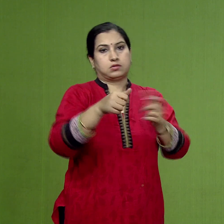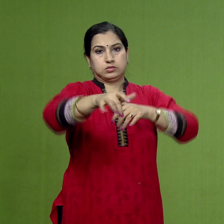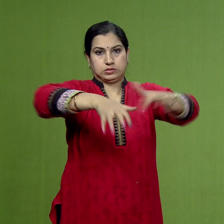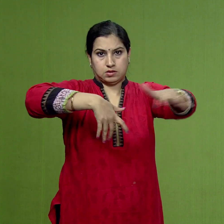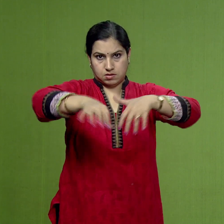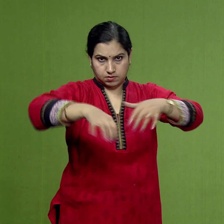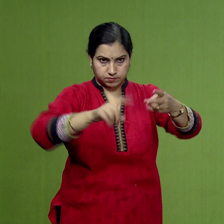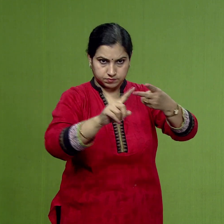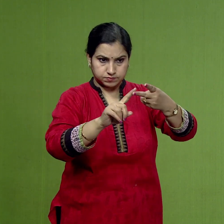district,